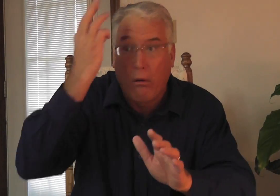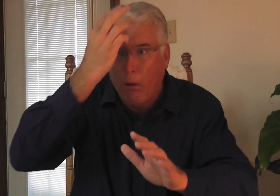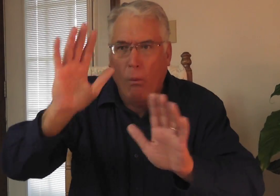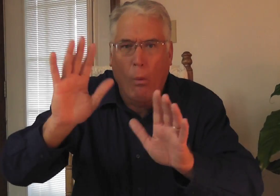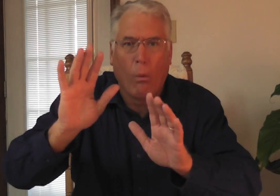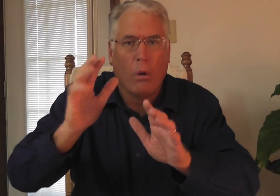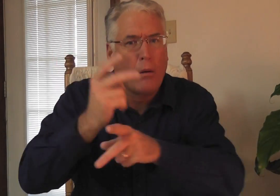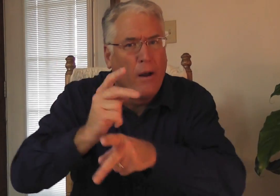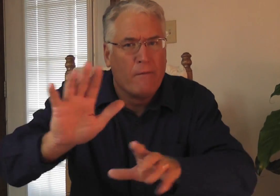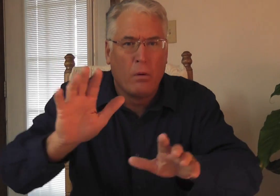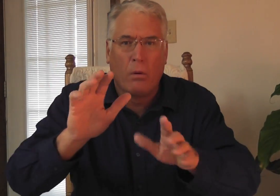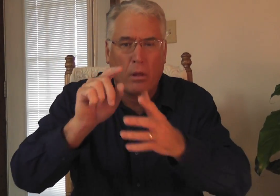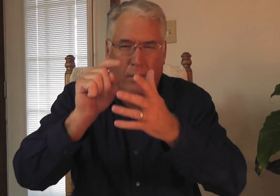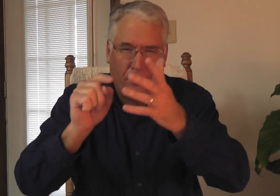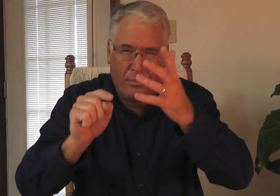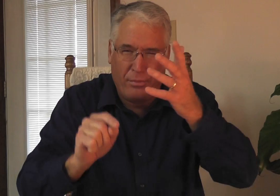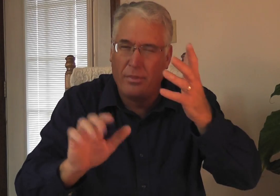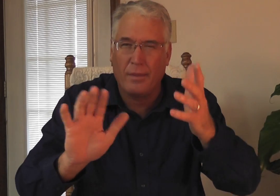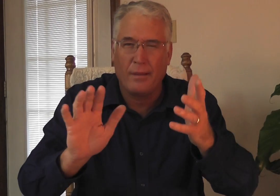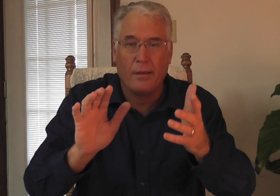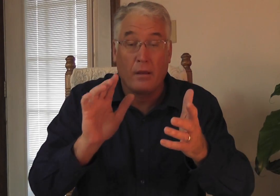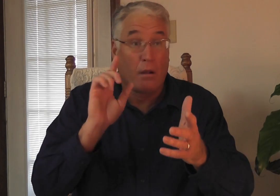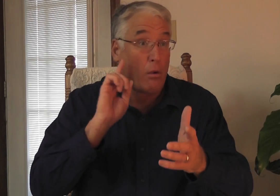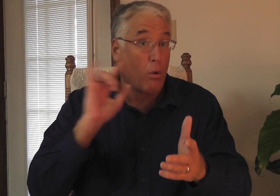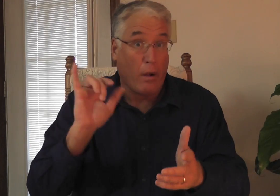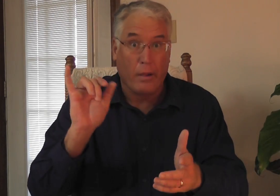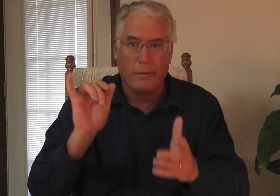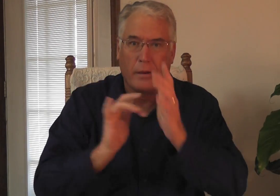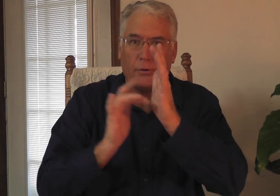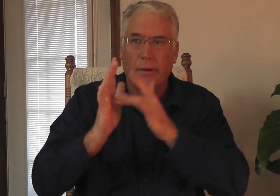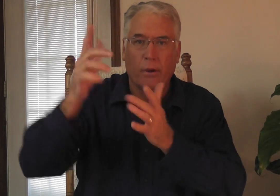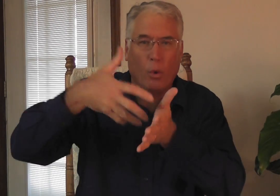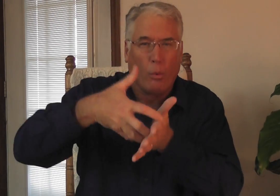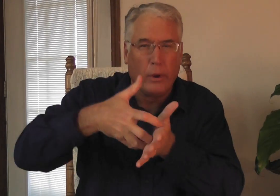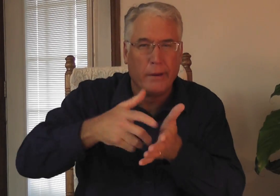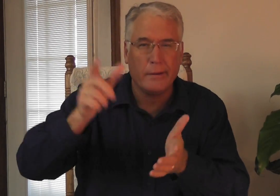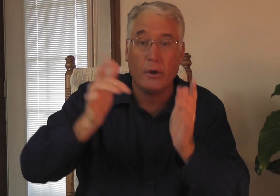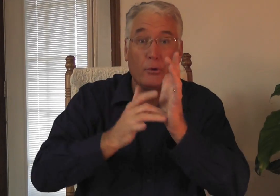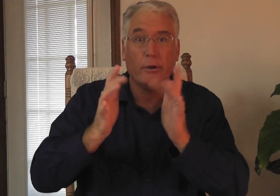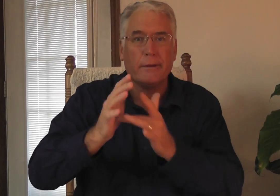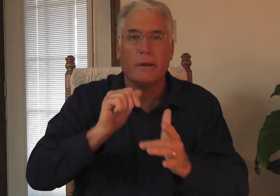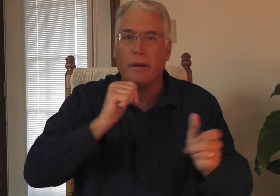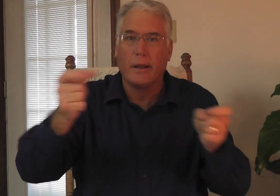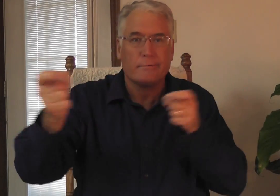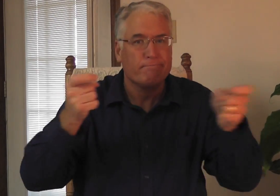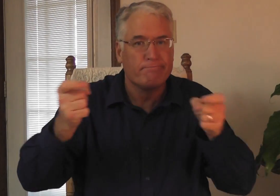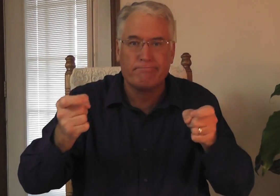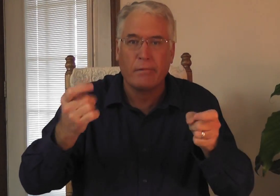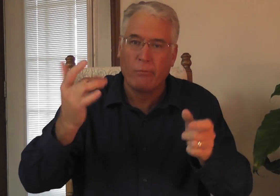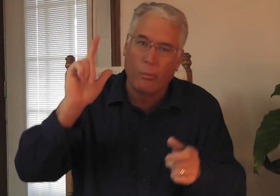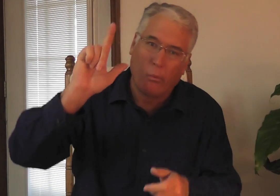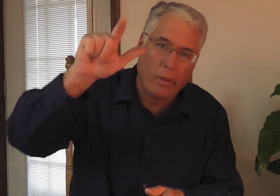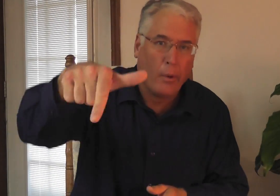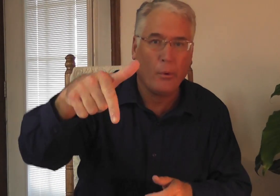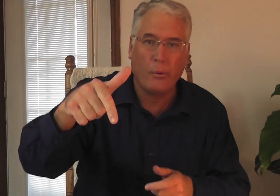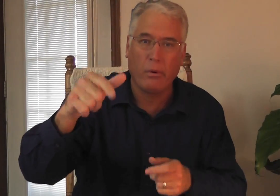a chip or 666 or anything like that kind of thing happen. Why? Because it makes it sound like Jesus is weak and like he's not